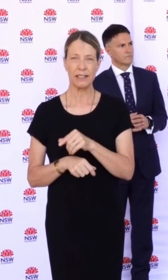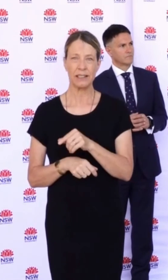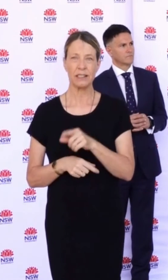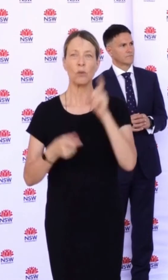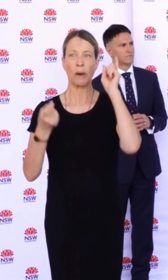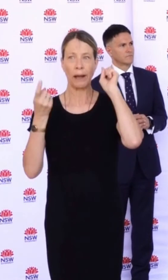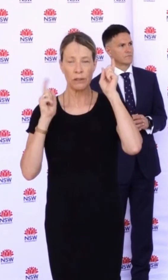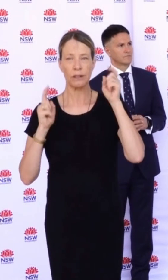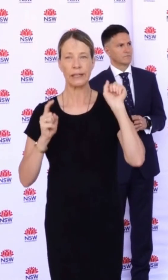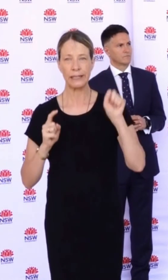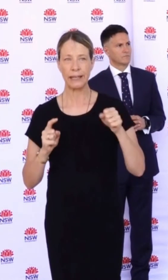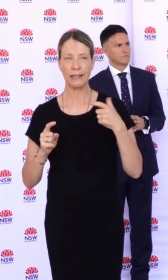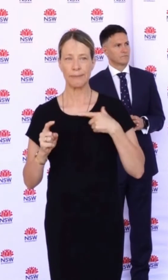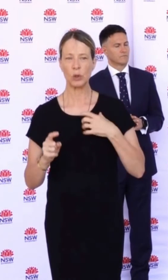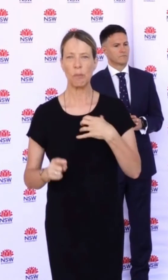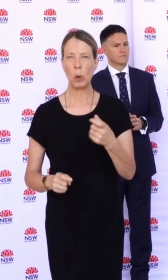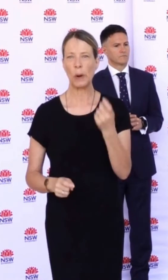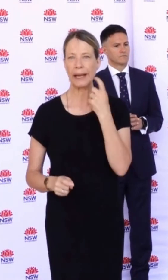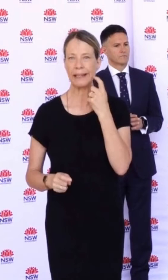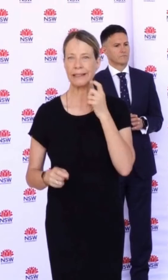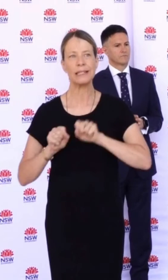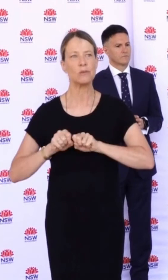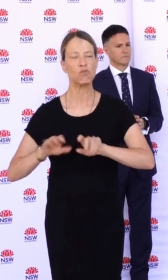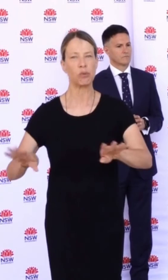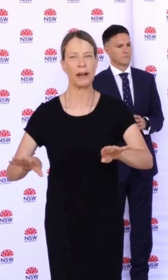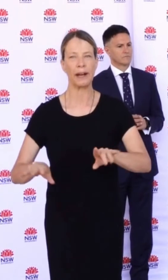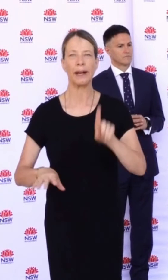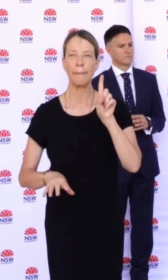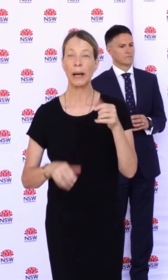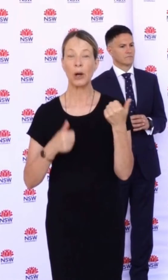planes together. Yes, they were... Look, the virus,